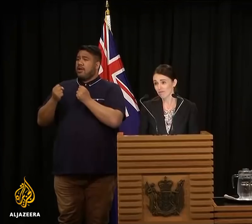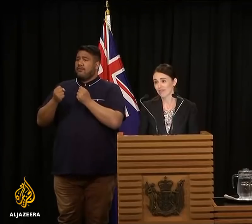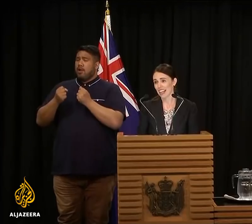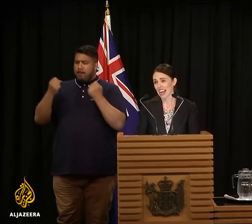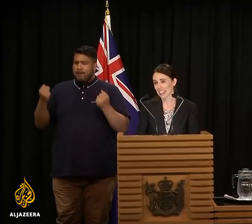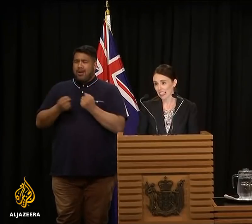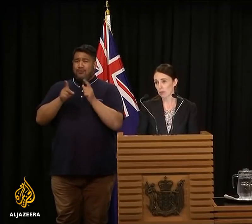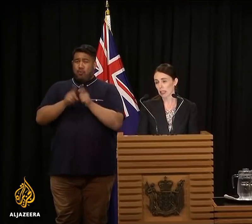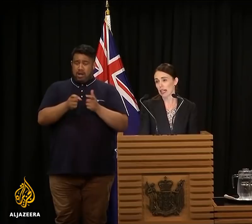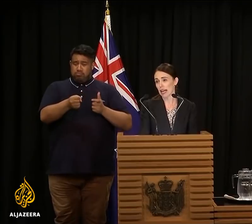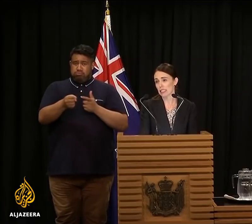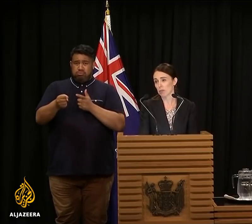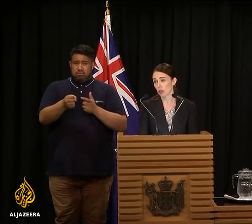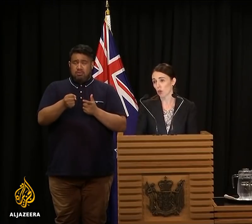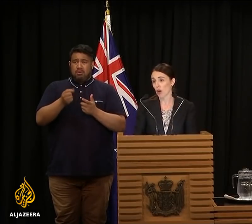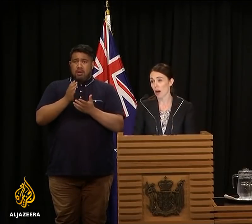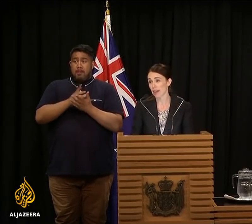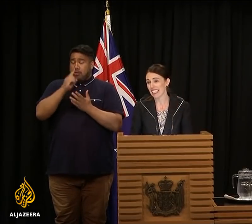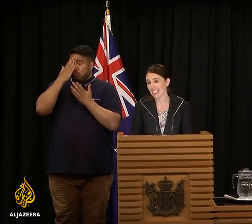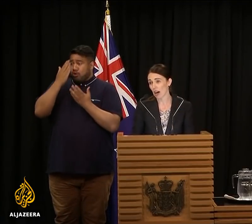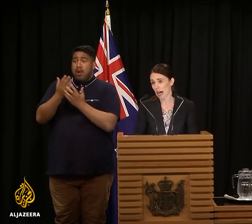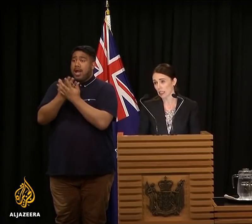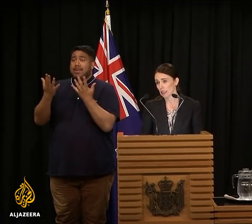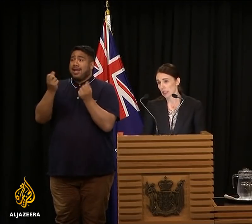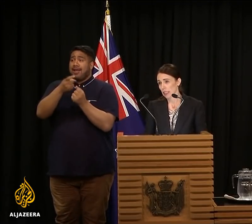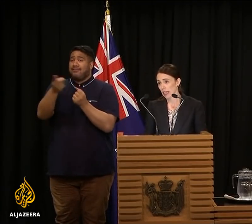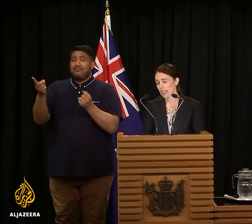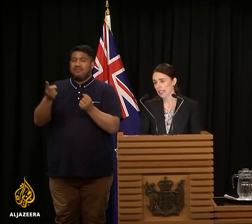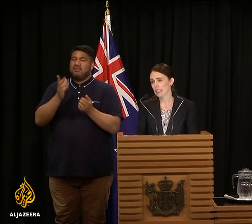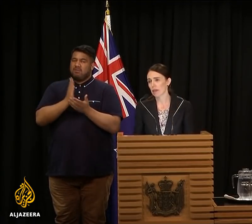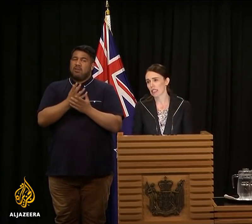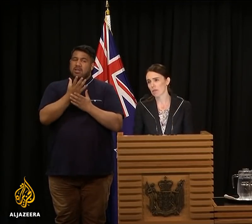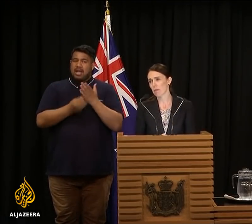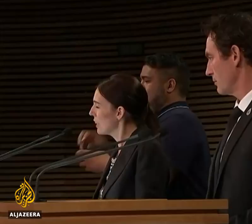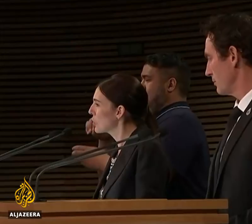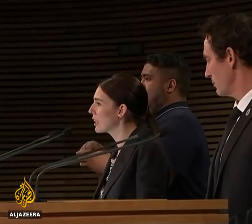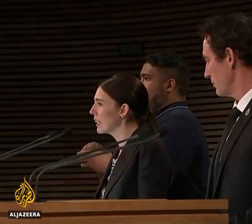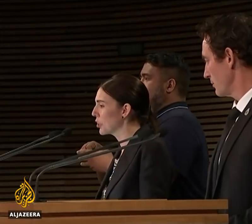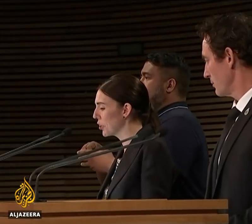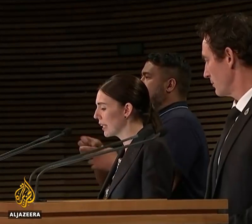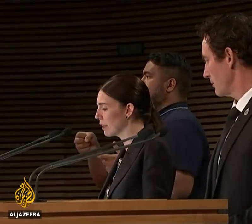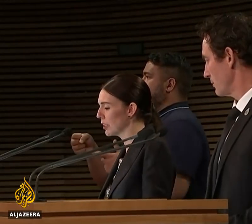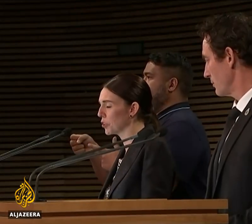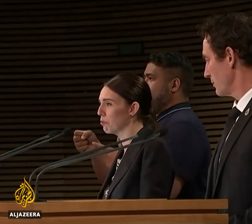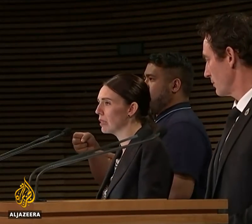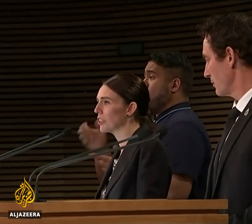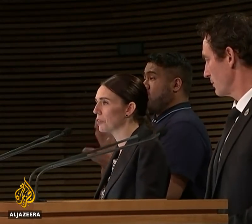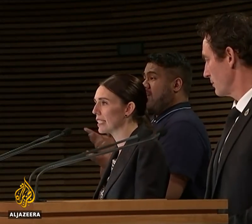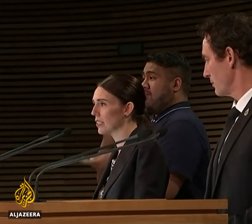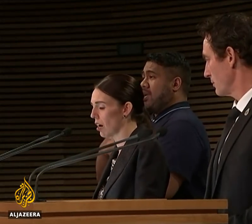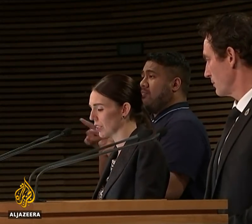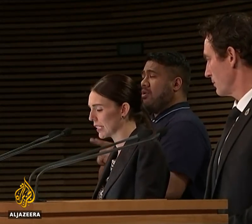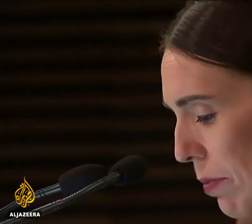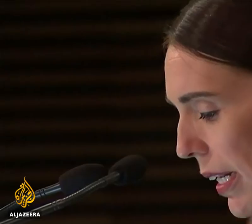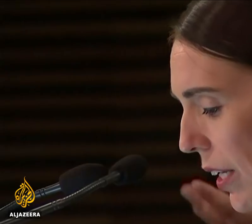passed in 3 weeks, and in the meantime, the weapons have been reclassified, meaning owners will have to apply for new licences. The message